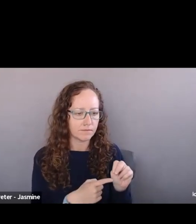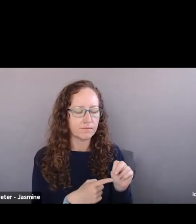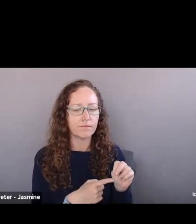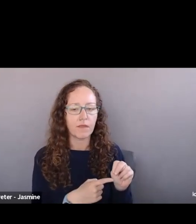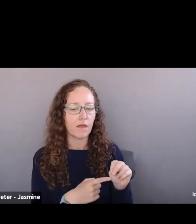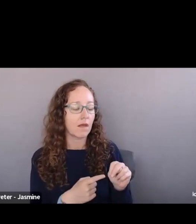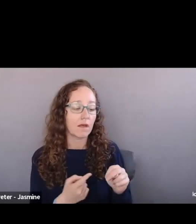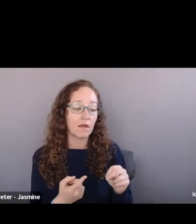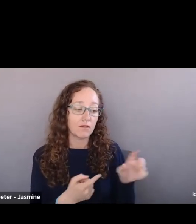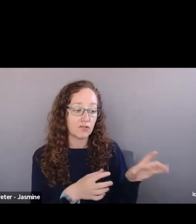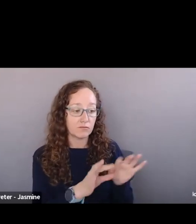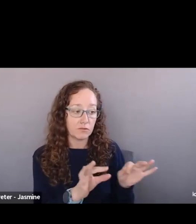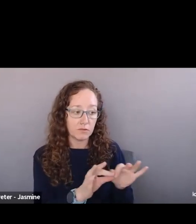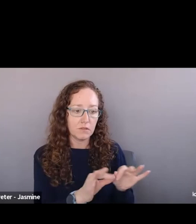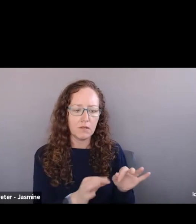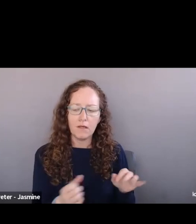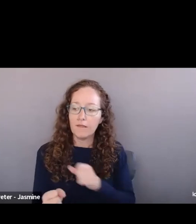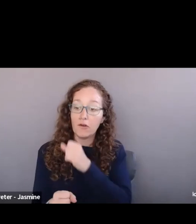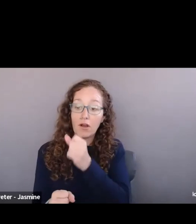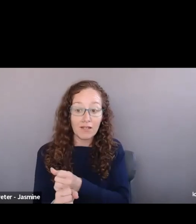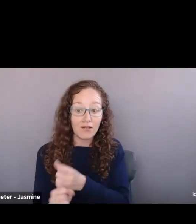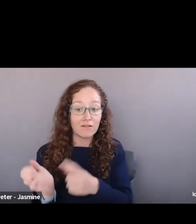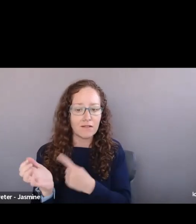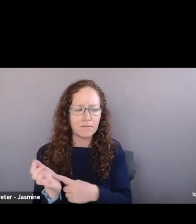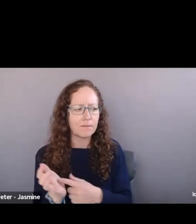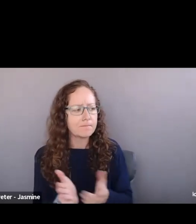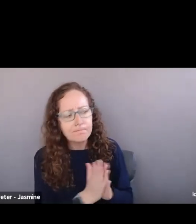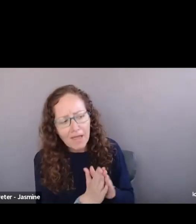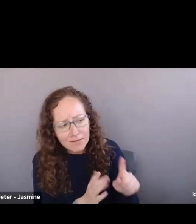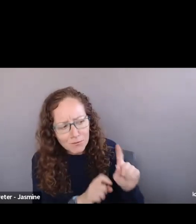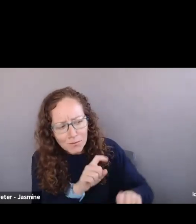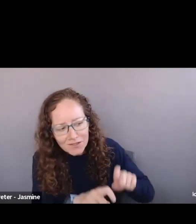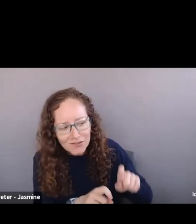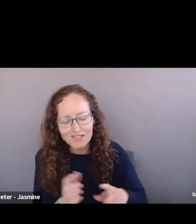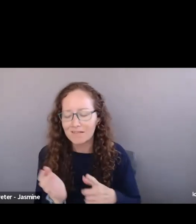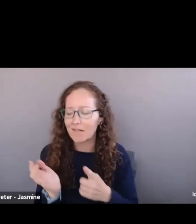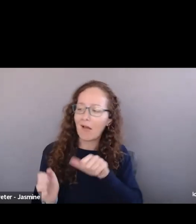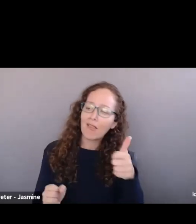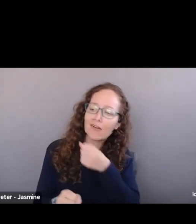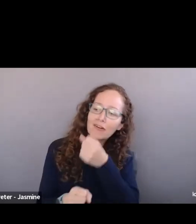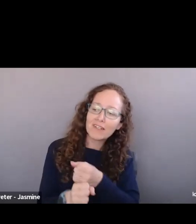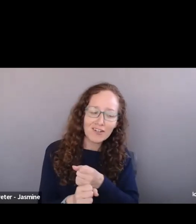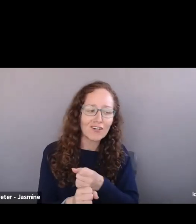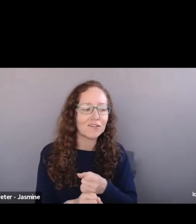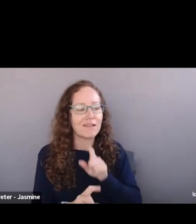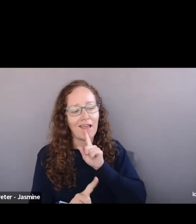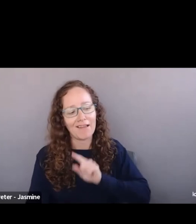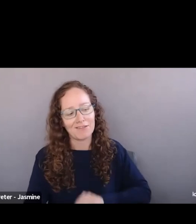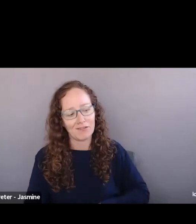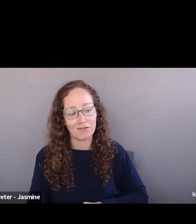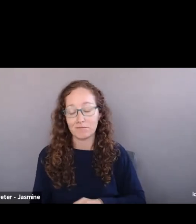I often answer that graduate school was about cultivating years to ask questions for